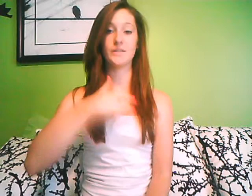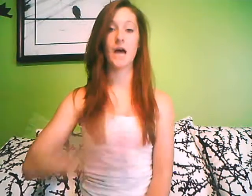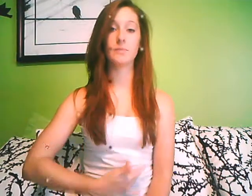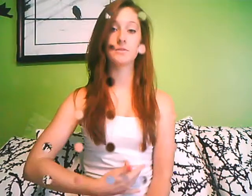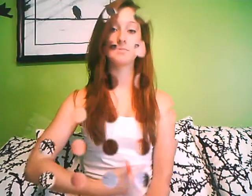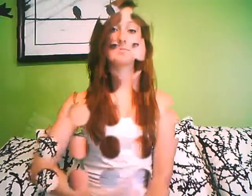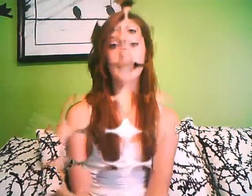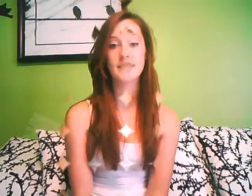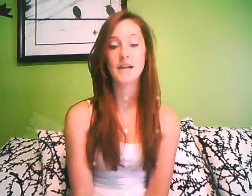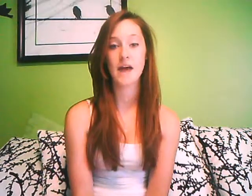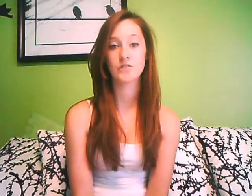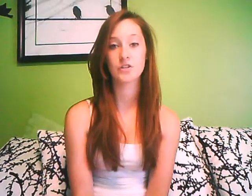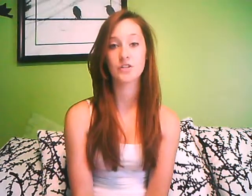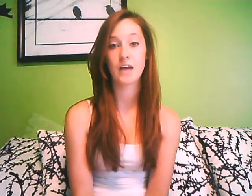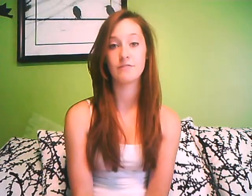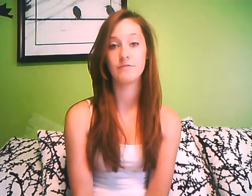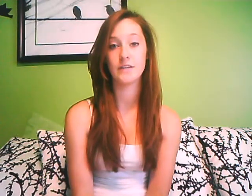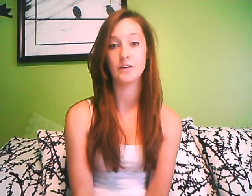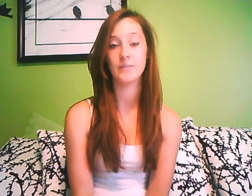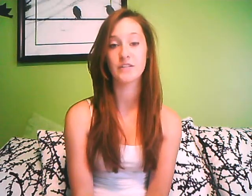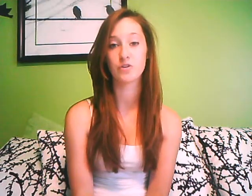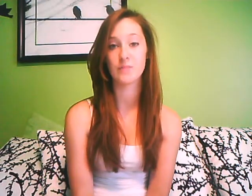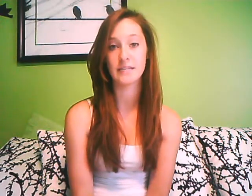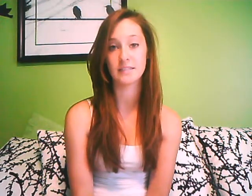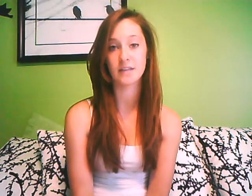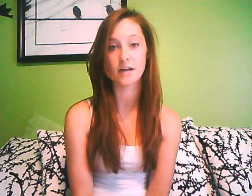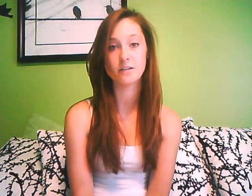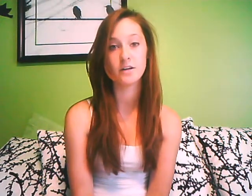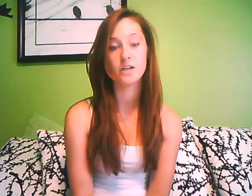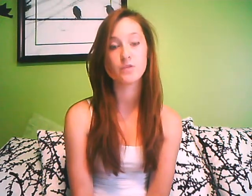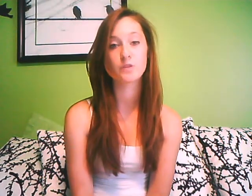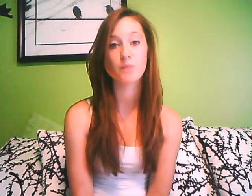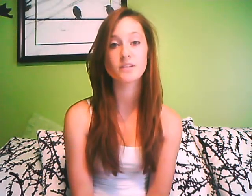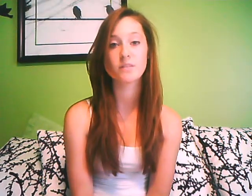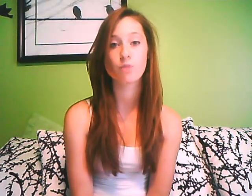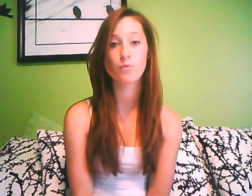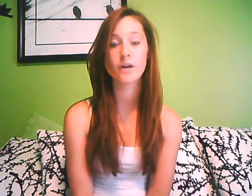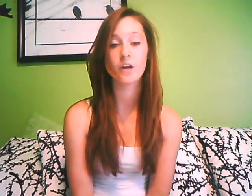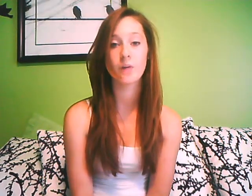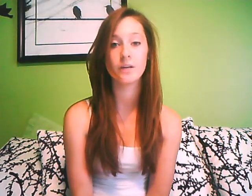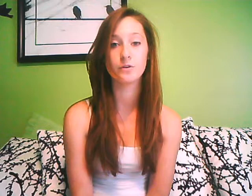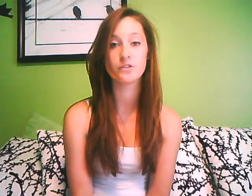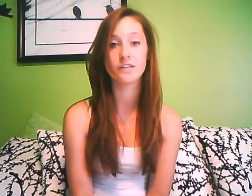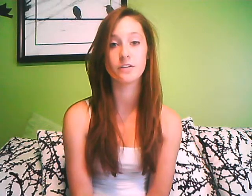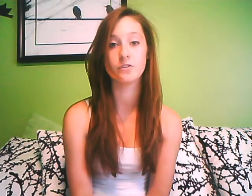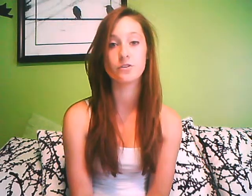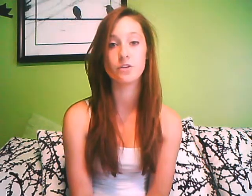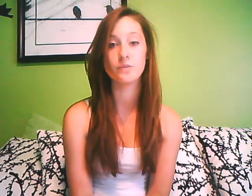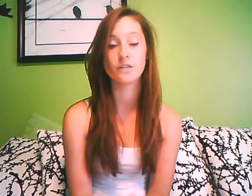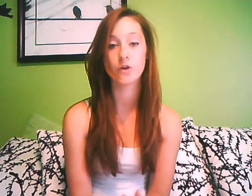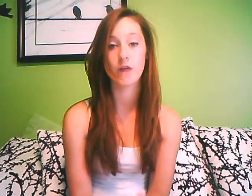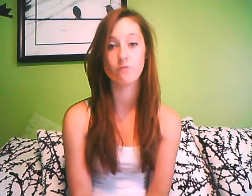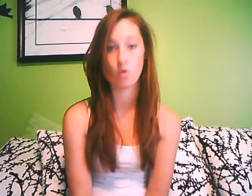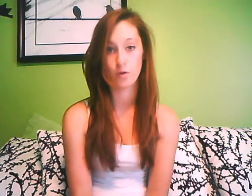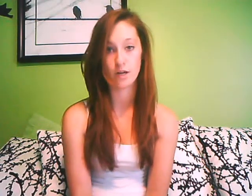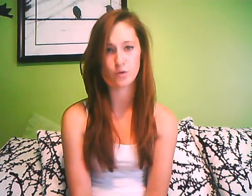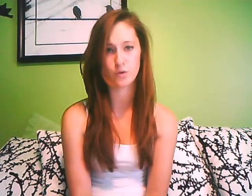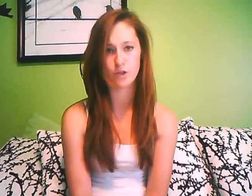times. The plus sign after the sign feel means to repeat the sign. To express the appropriate non-manual signals, you would tilt your head forward and squeeze your